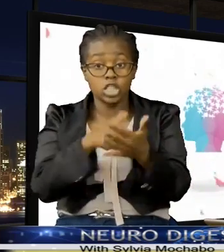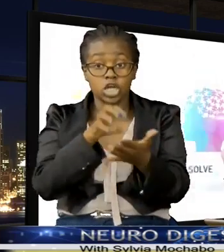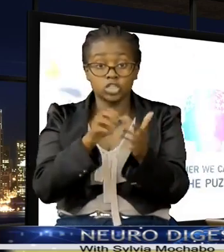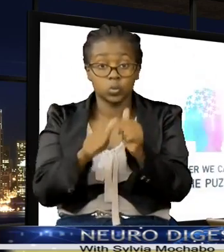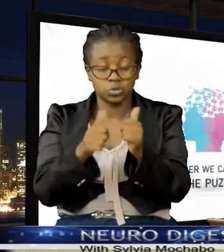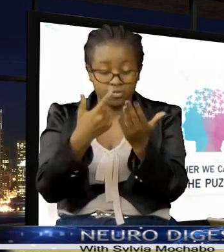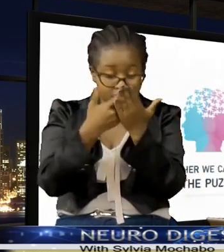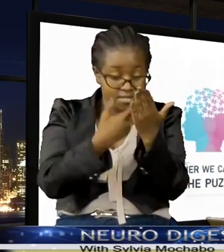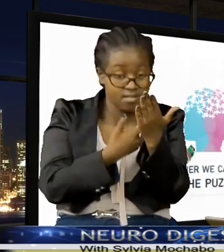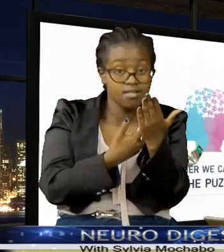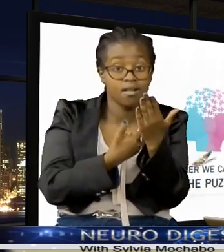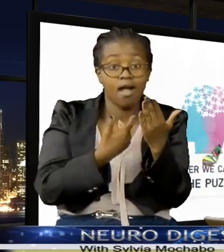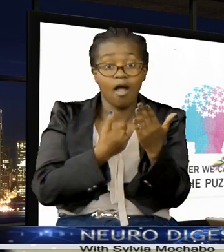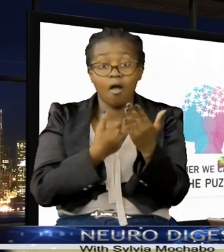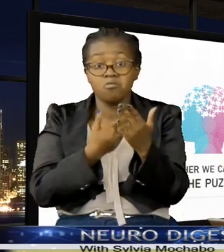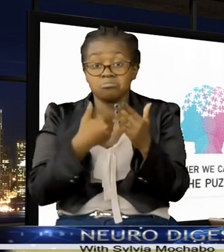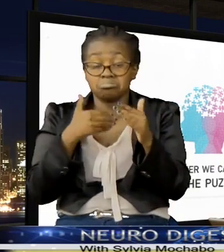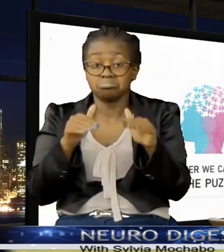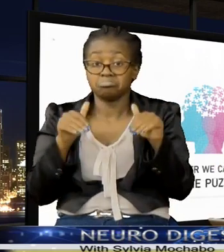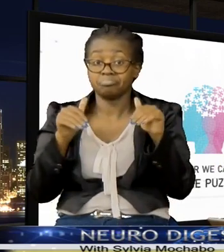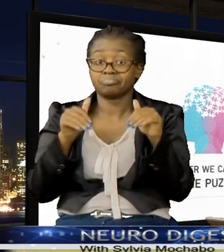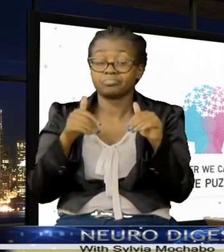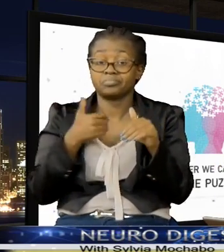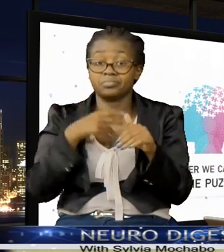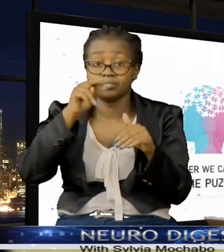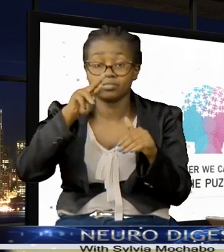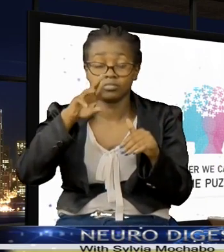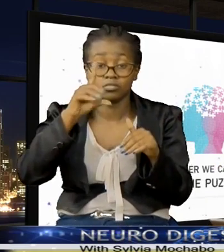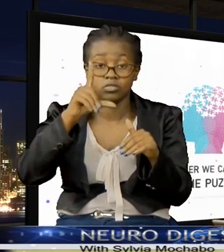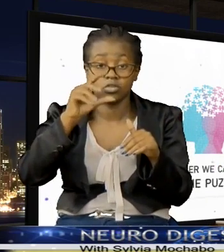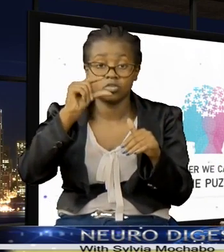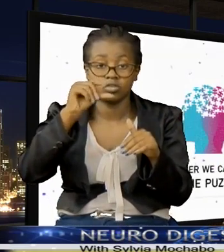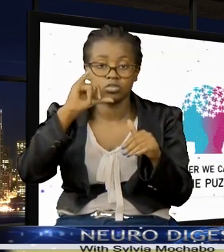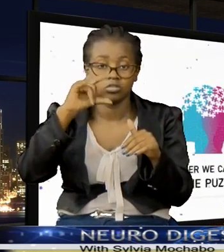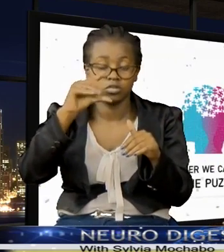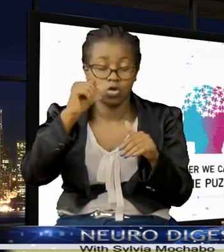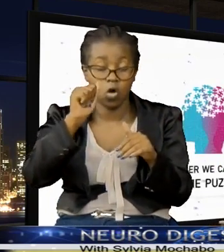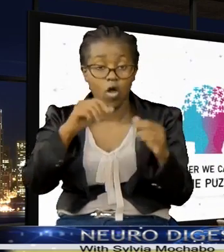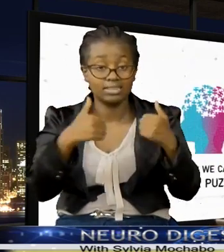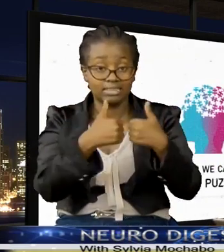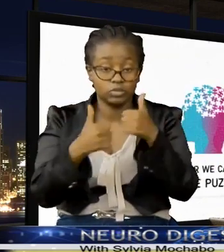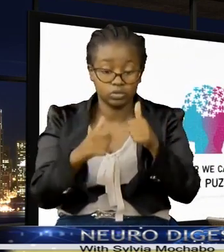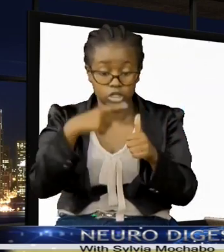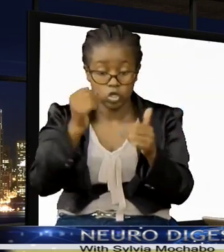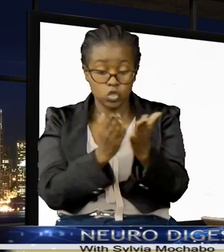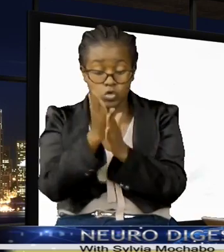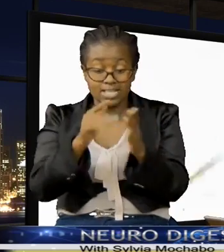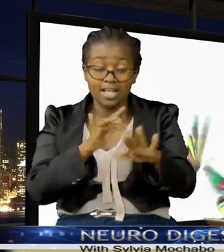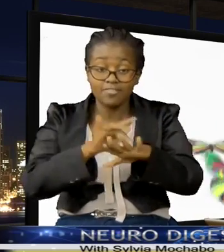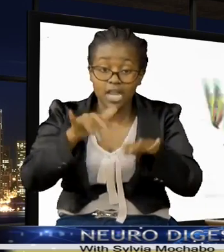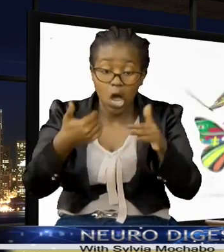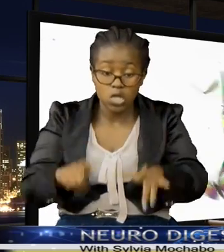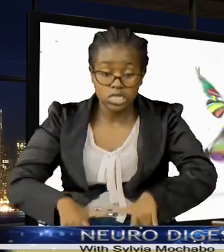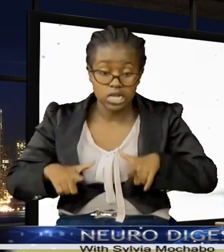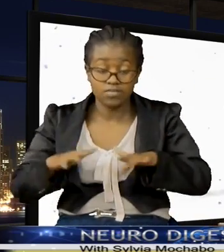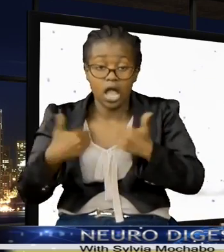have discussed, there are certain delays, there are neurological challenges that the children go through that has affected how they live,